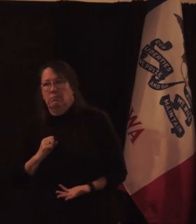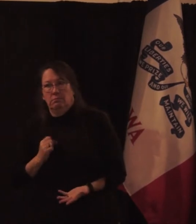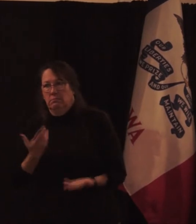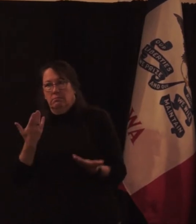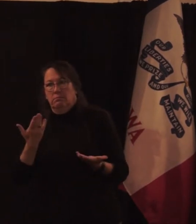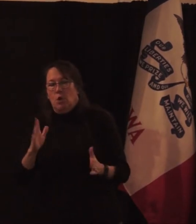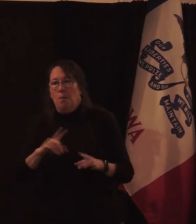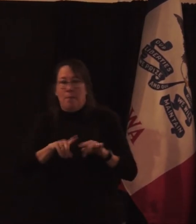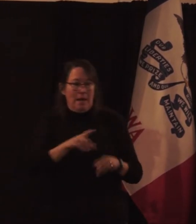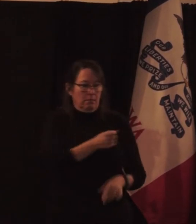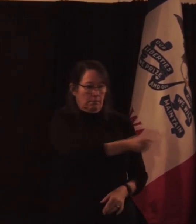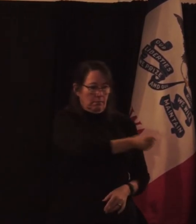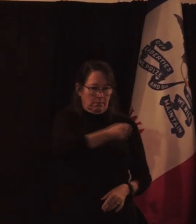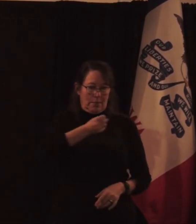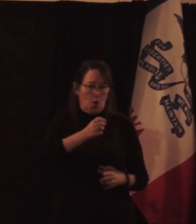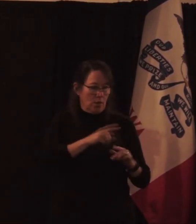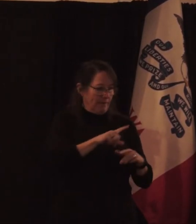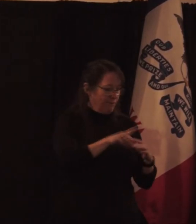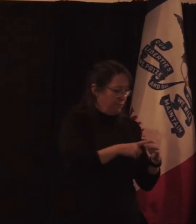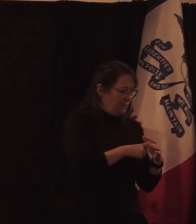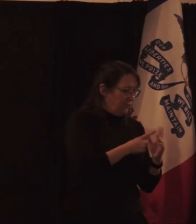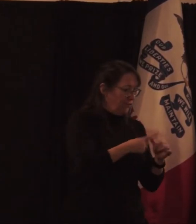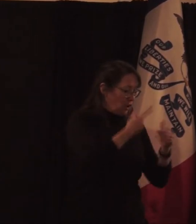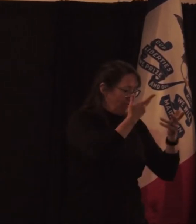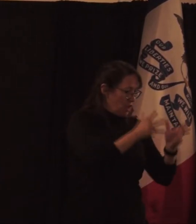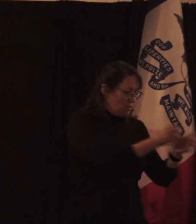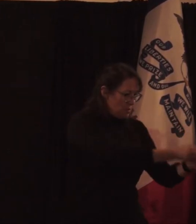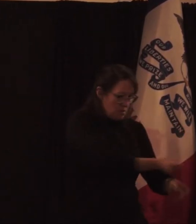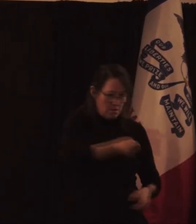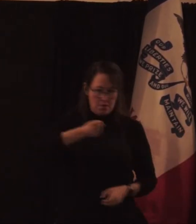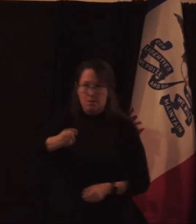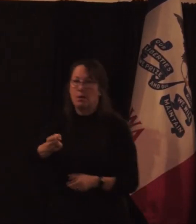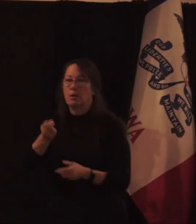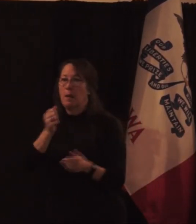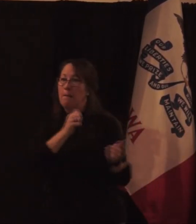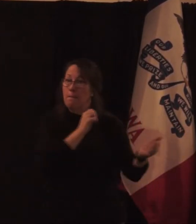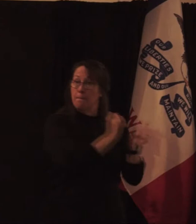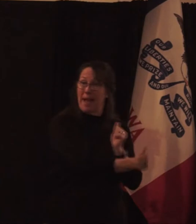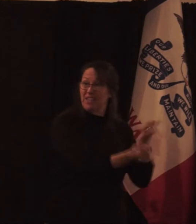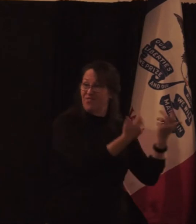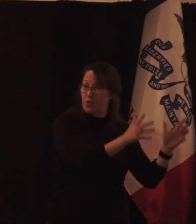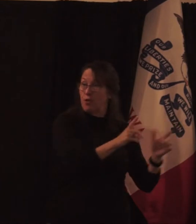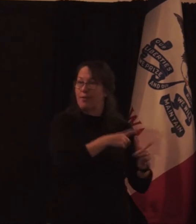but at least it lays down a marker. And it'll be the first time that either body has ever passed